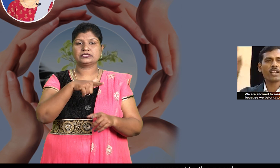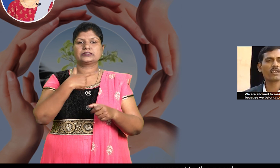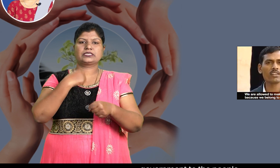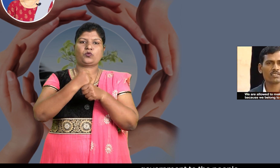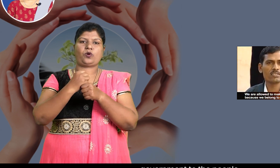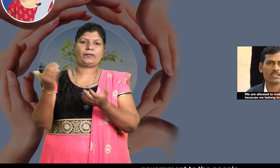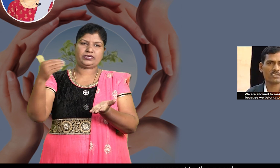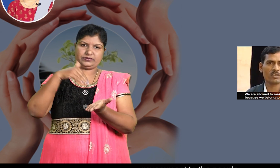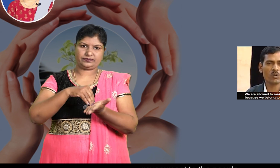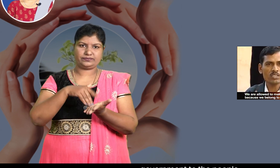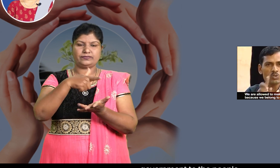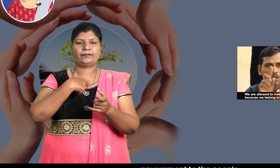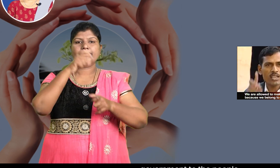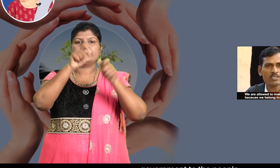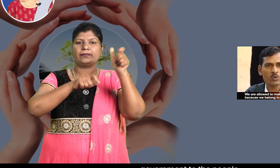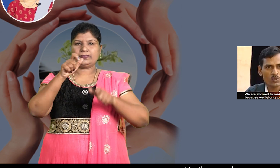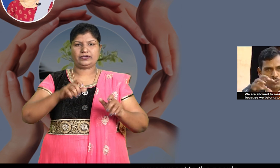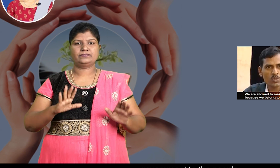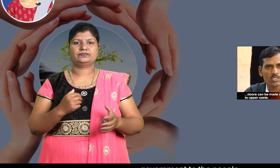government to the people.